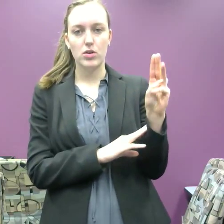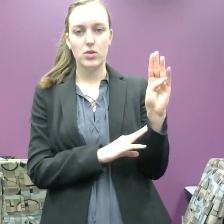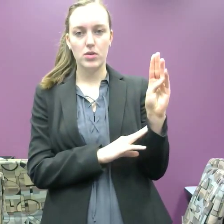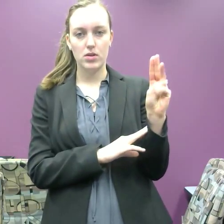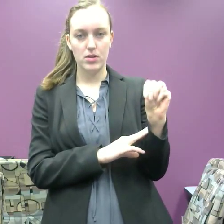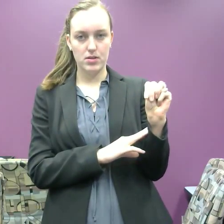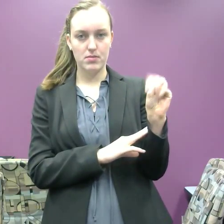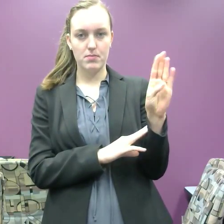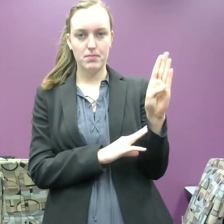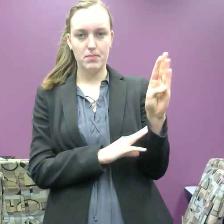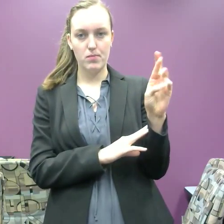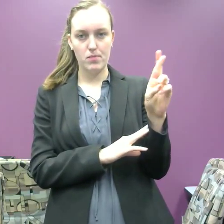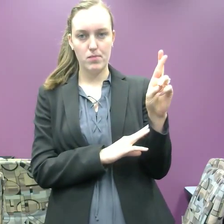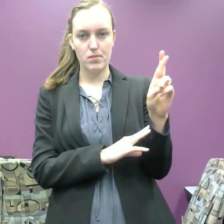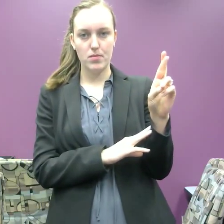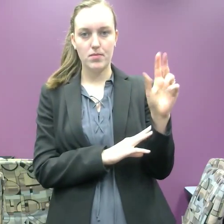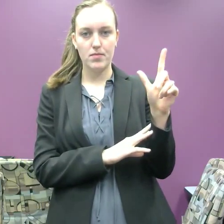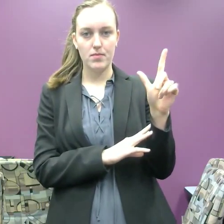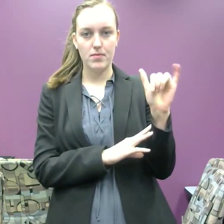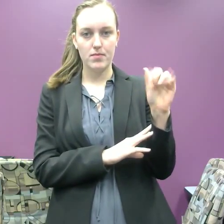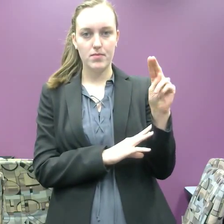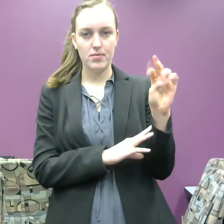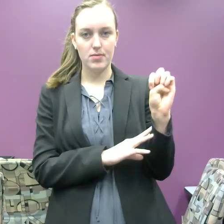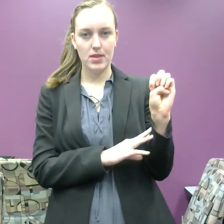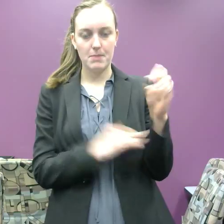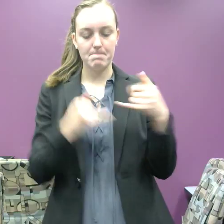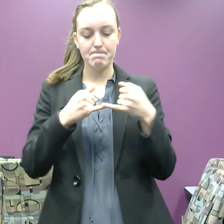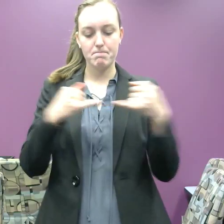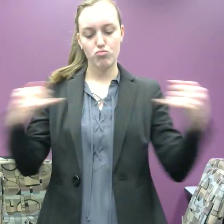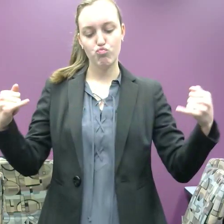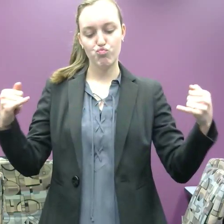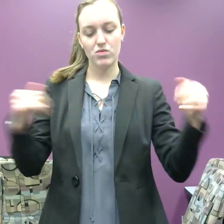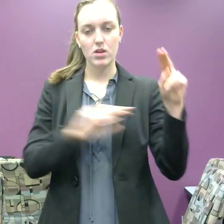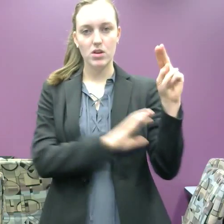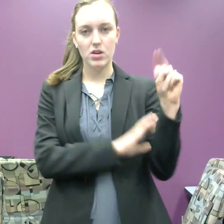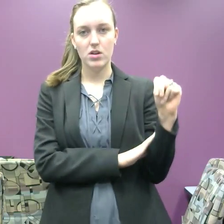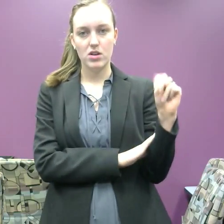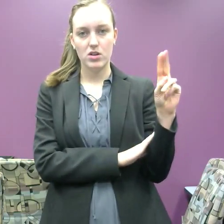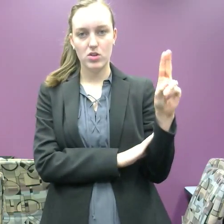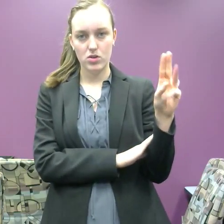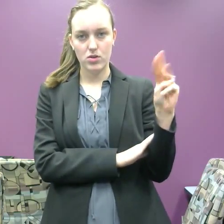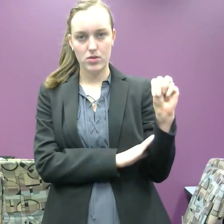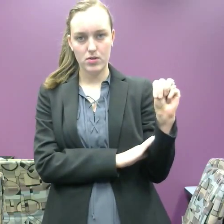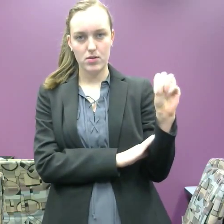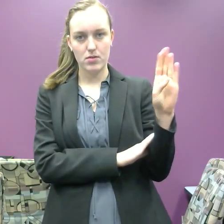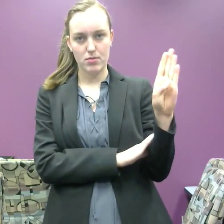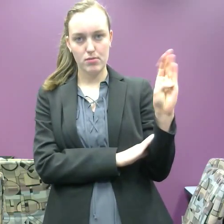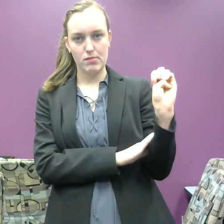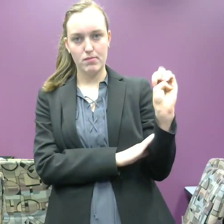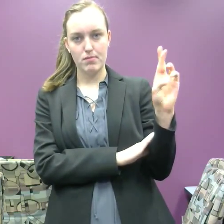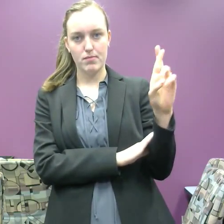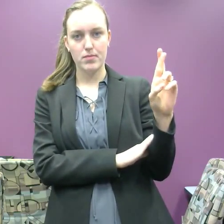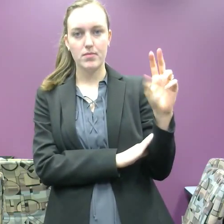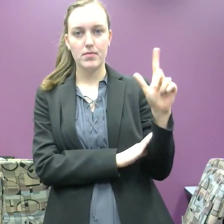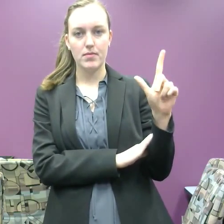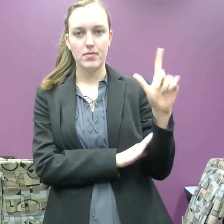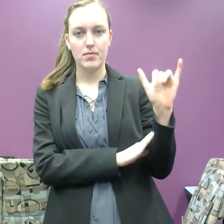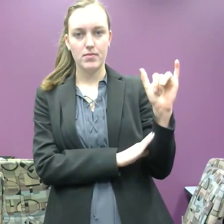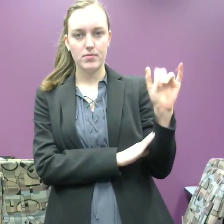line? A number line, if you just think about it a little bit, is a line, first of all. So let's just